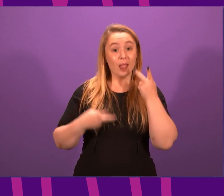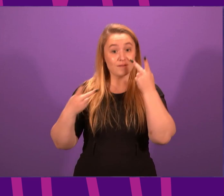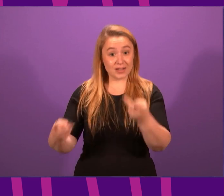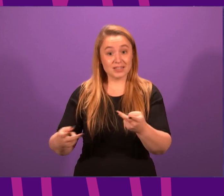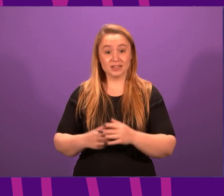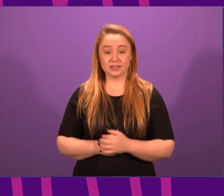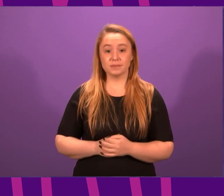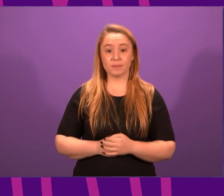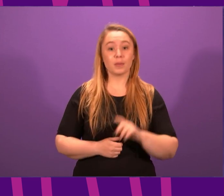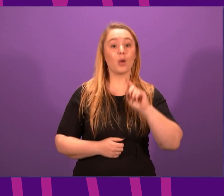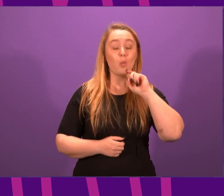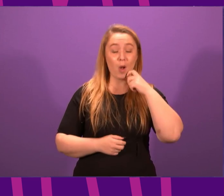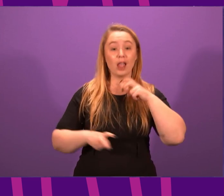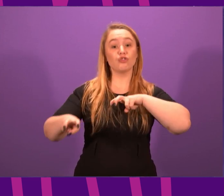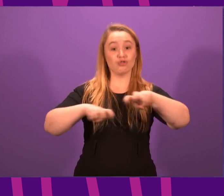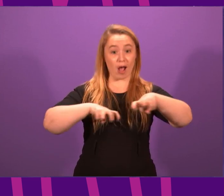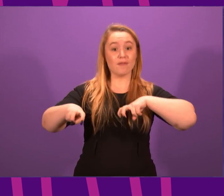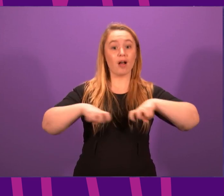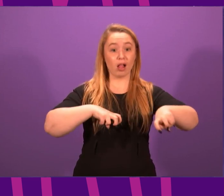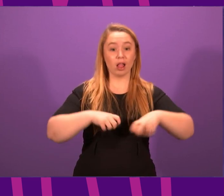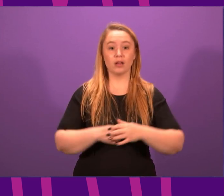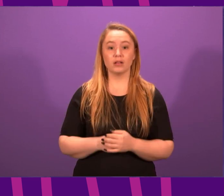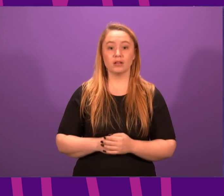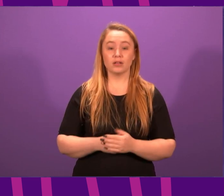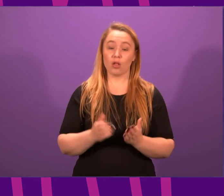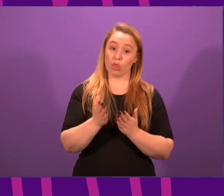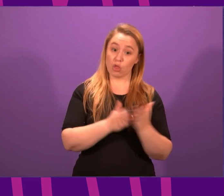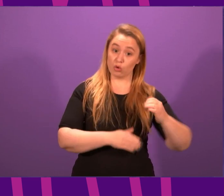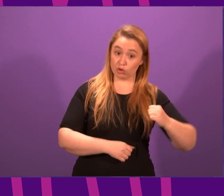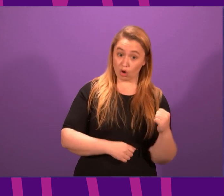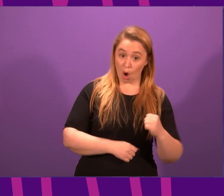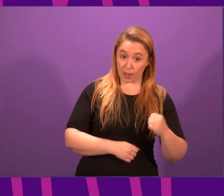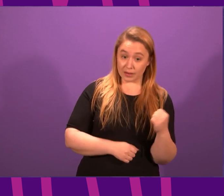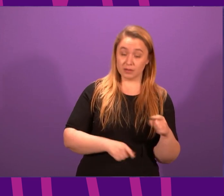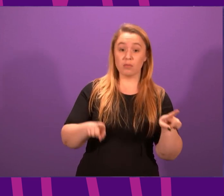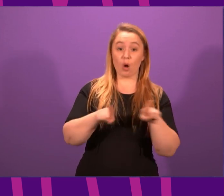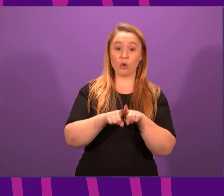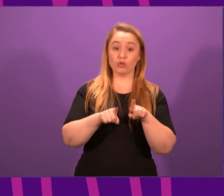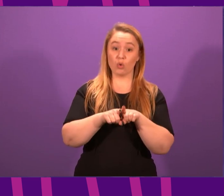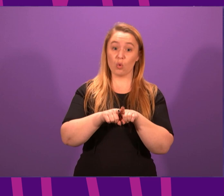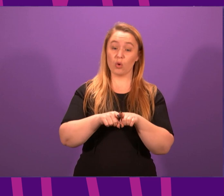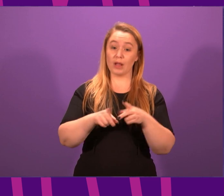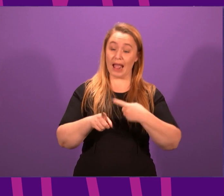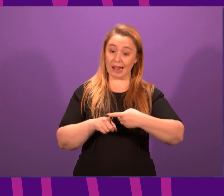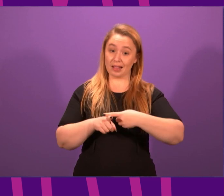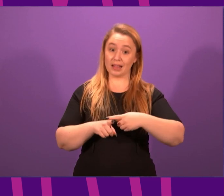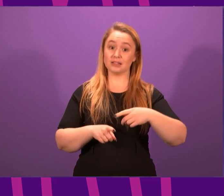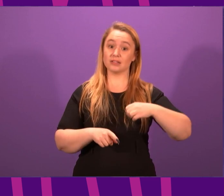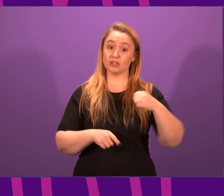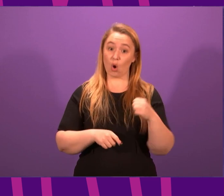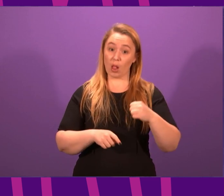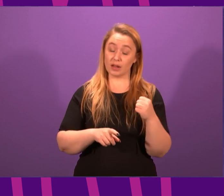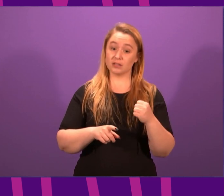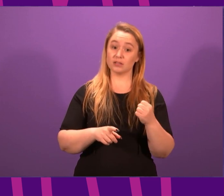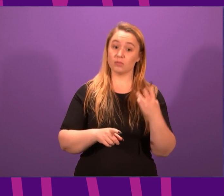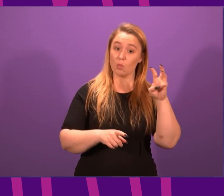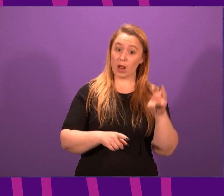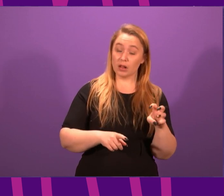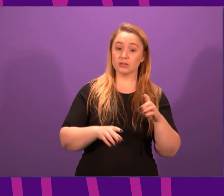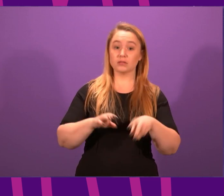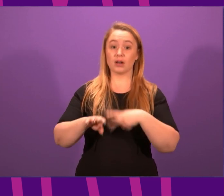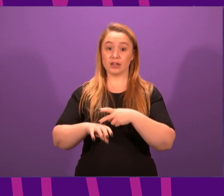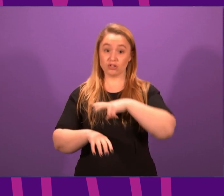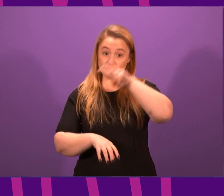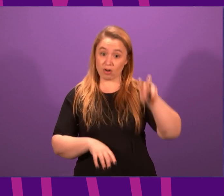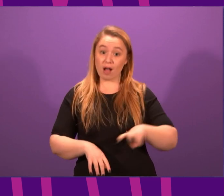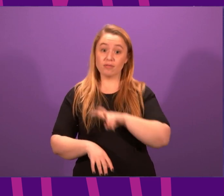will travel within Scotland and between the nations of the UK. So the governments of the UK need to pull